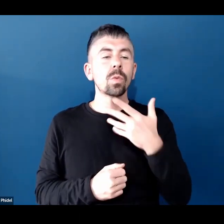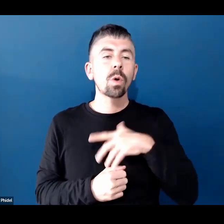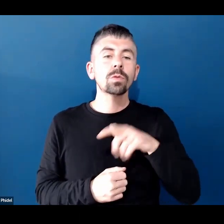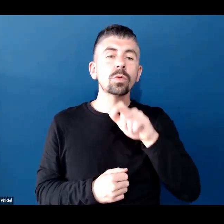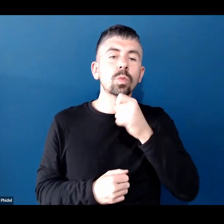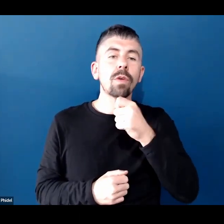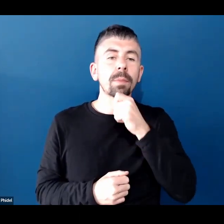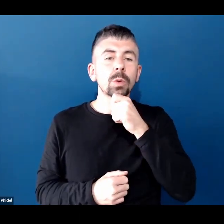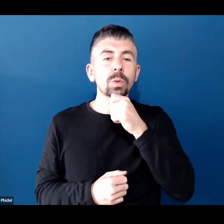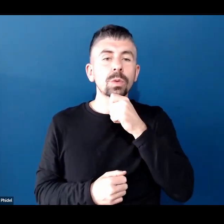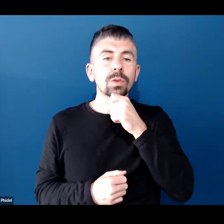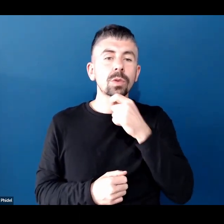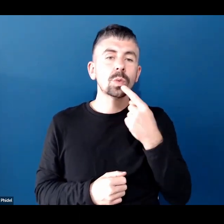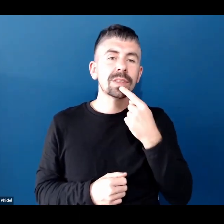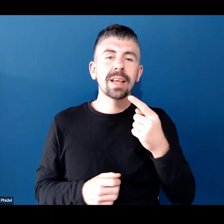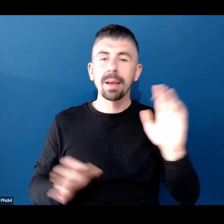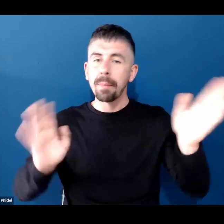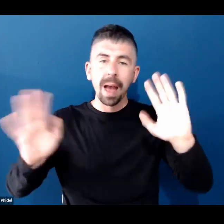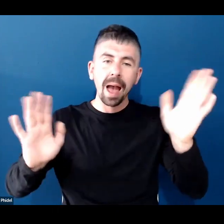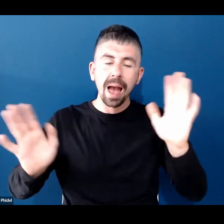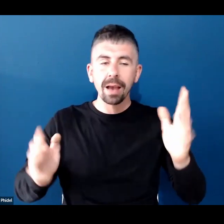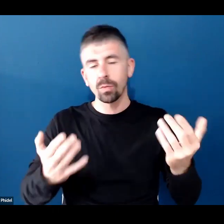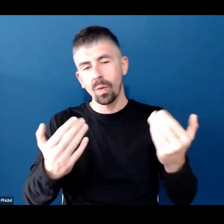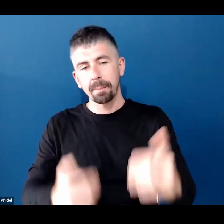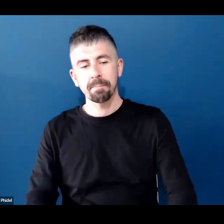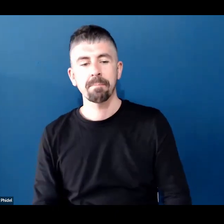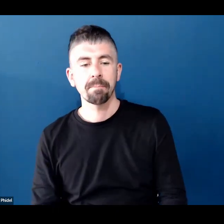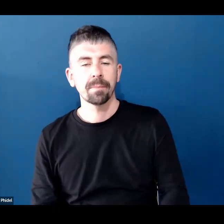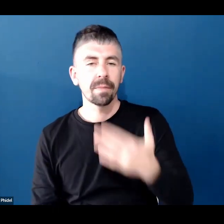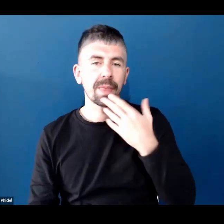I love the cacophony of sounds as you do it. So thank you, Timothée,